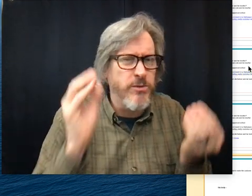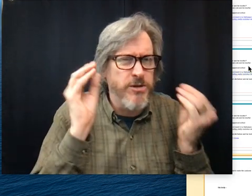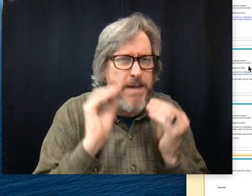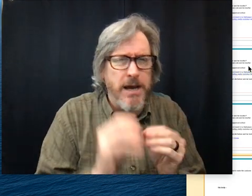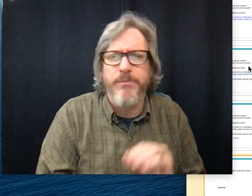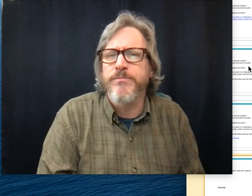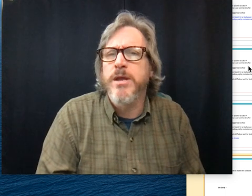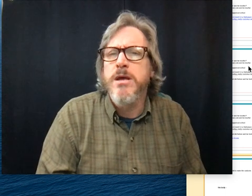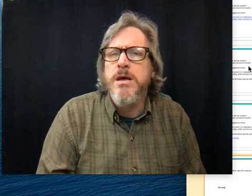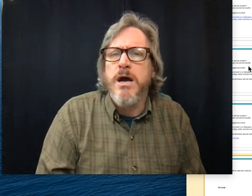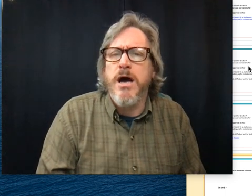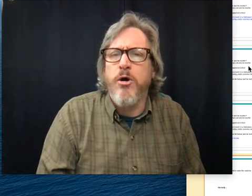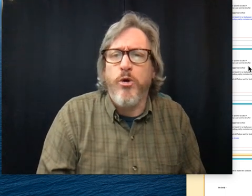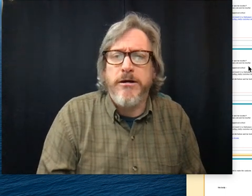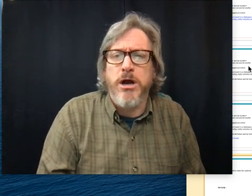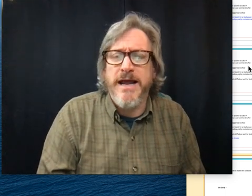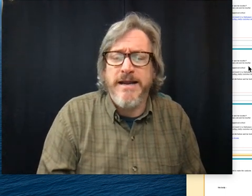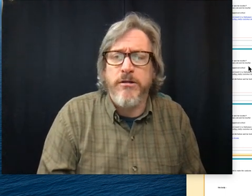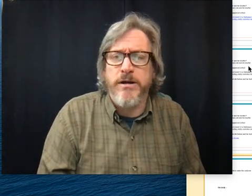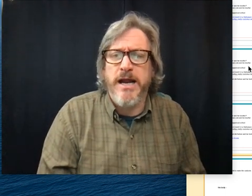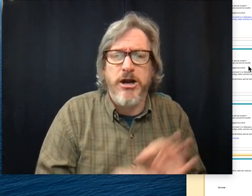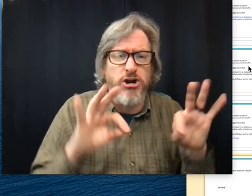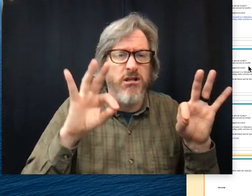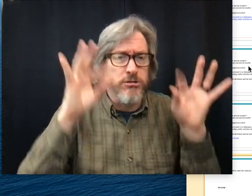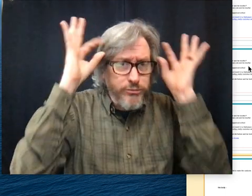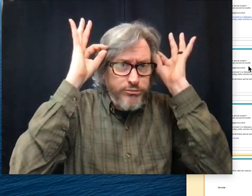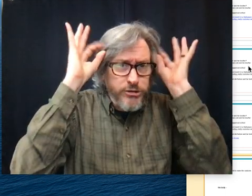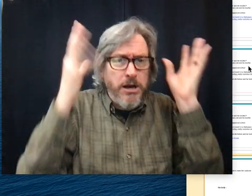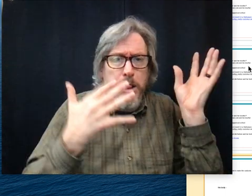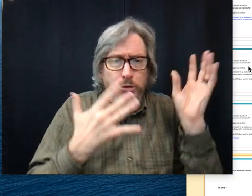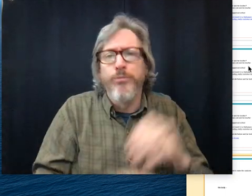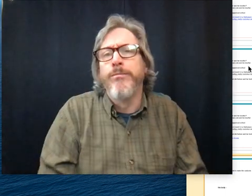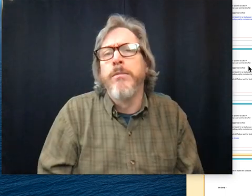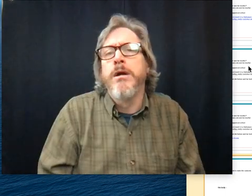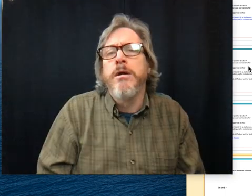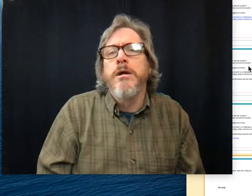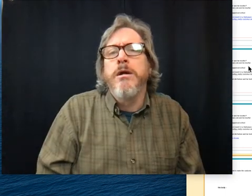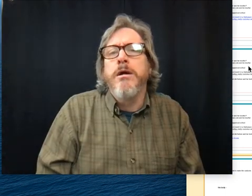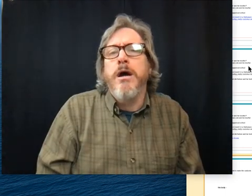Think we did it with makeup. Or hair co and hair color.